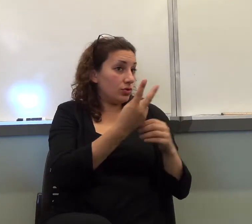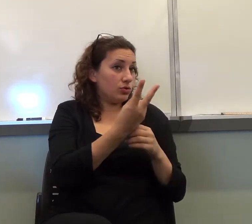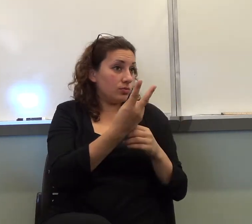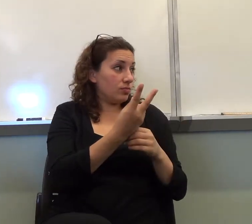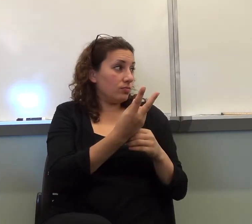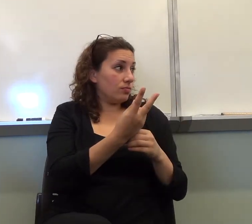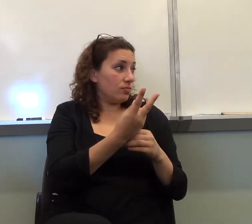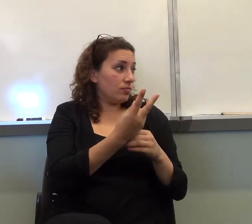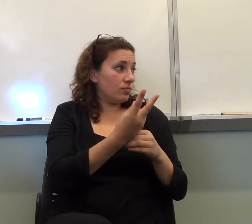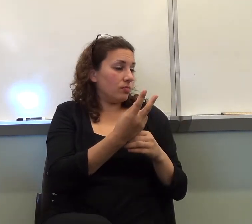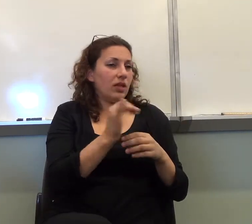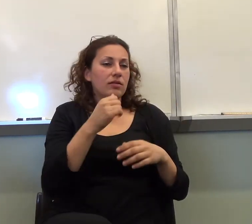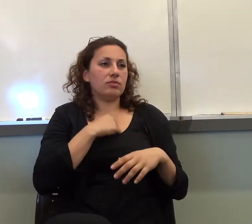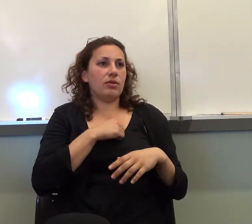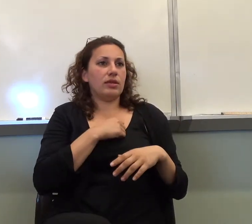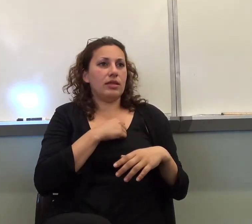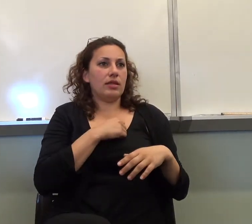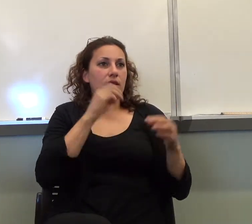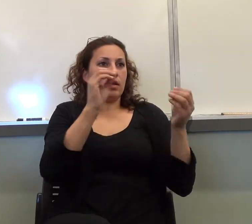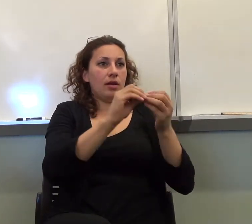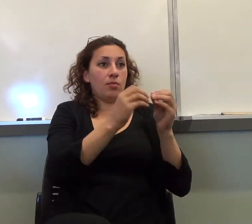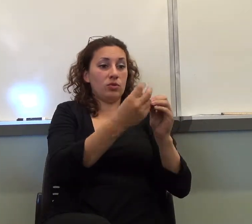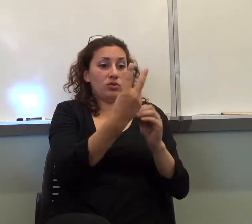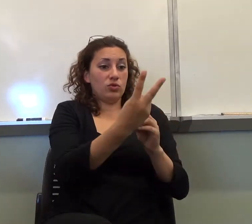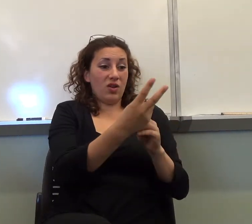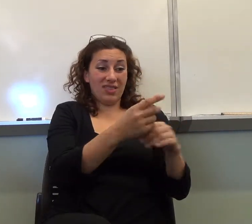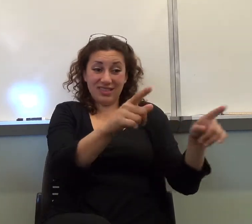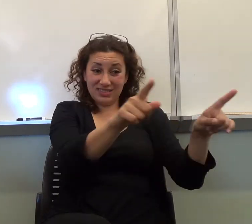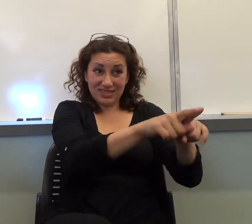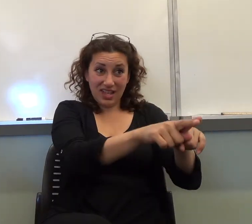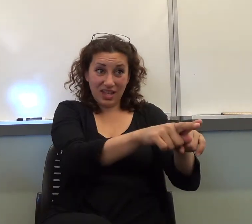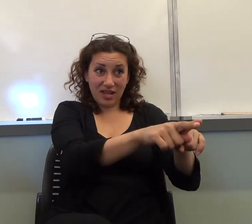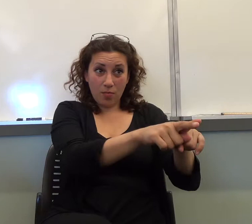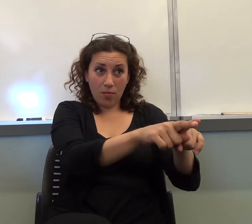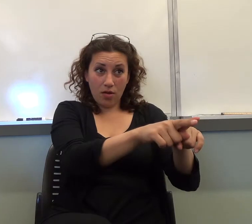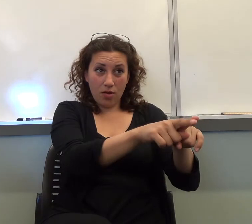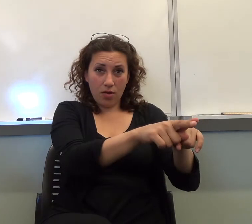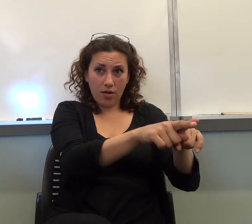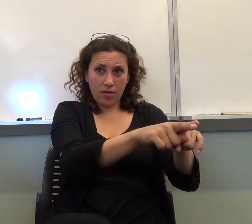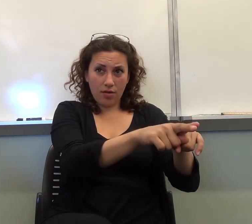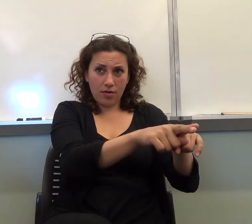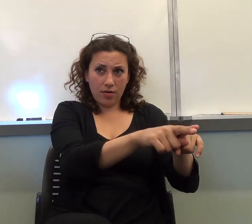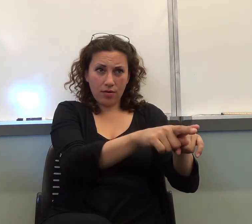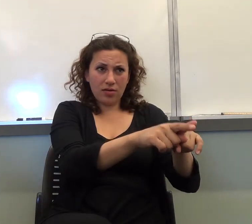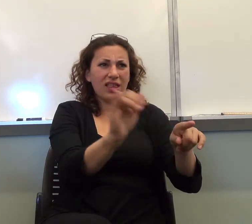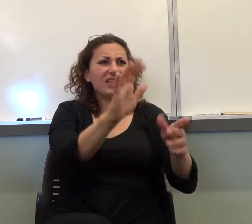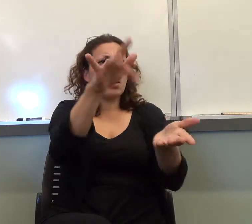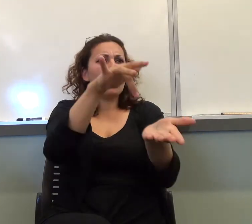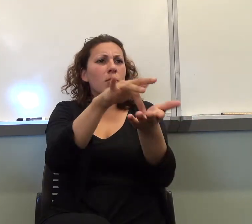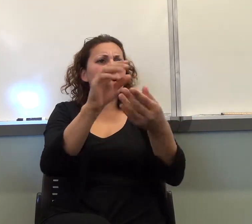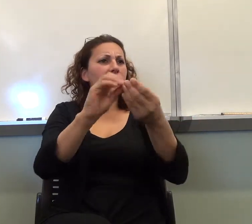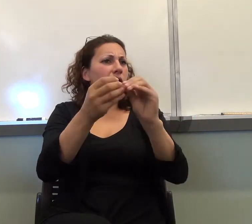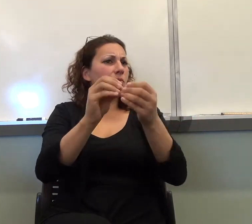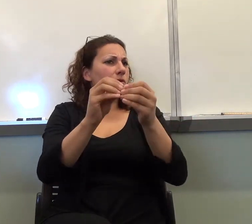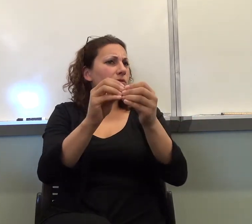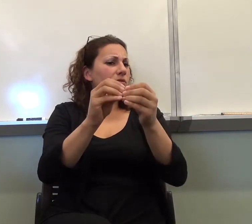two, the number, two the same, that's why they come. Not worried about the middle part, the three, because it's two negative, it's two